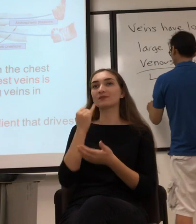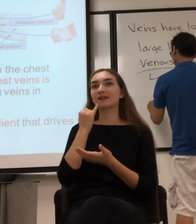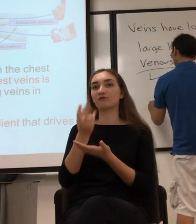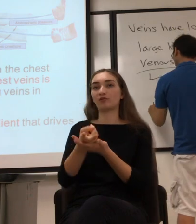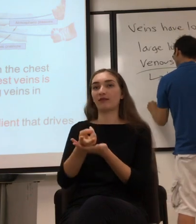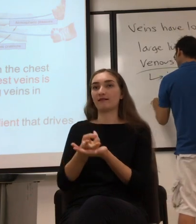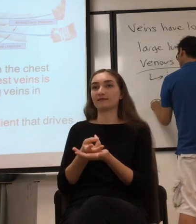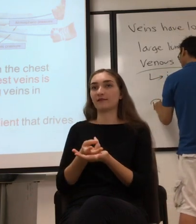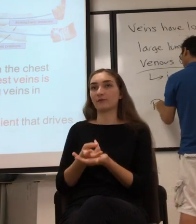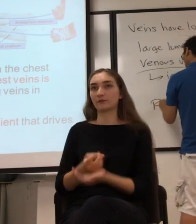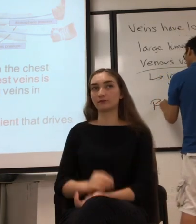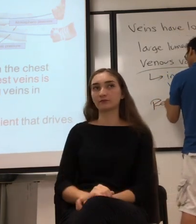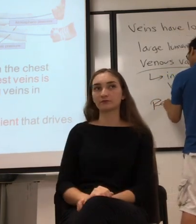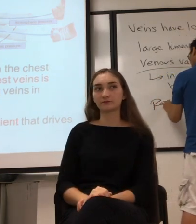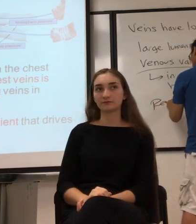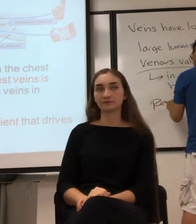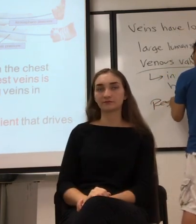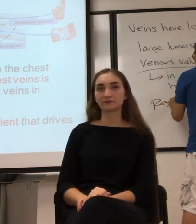Respiratory pump.